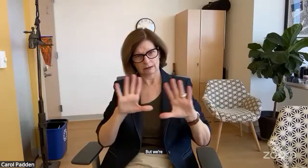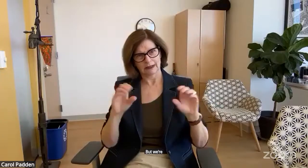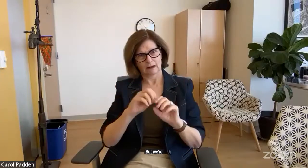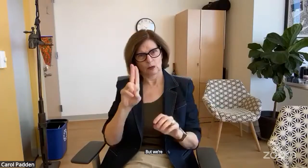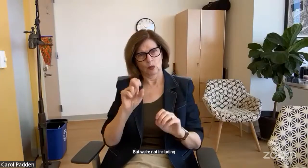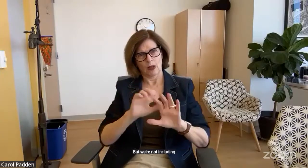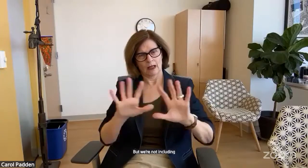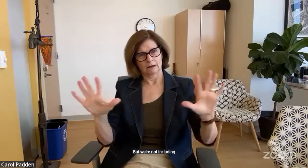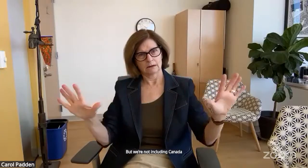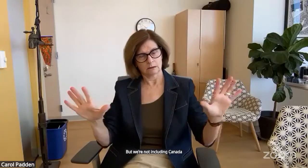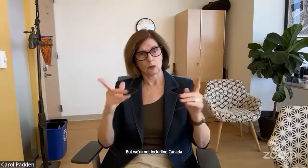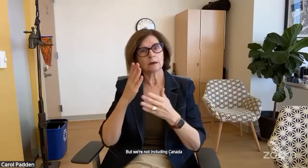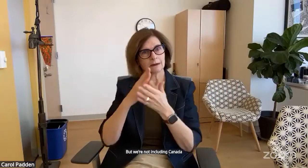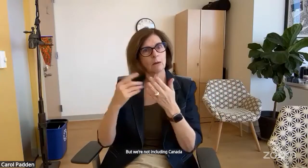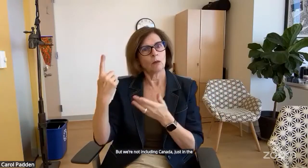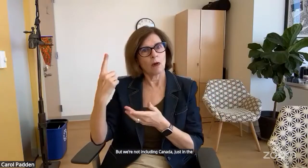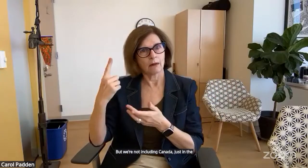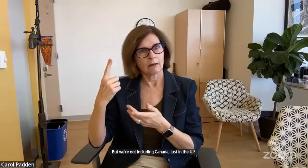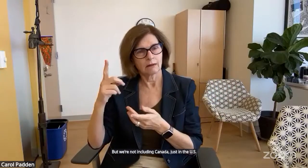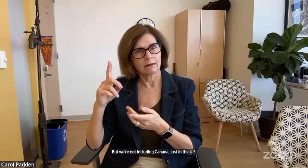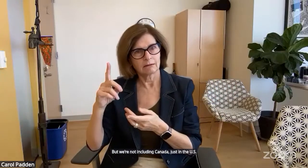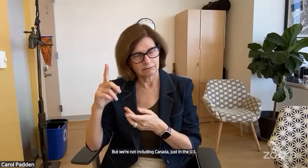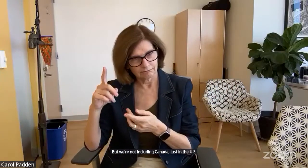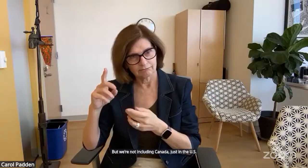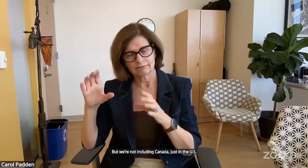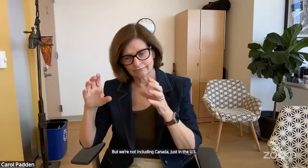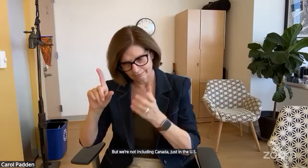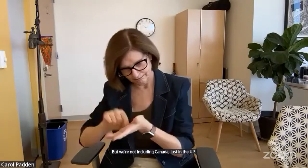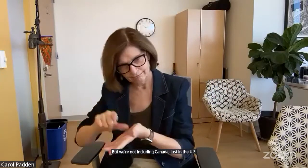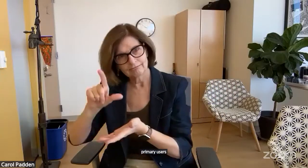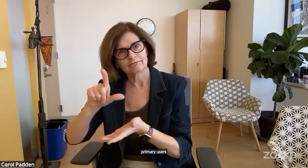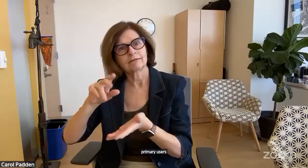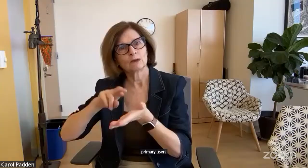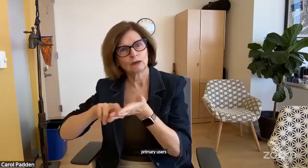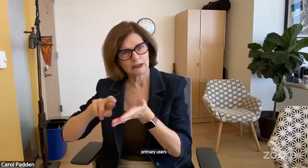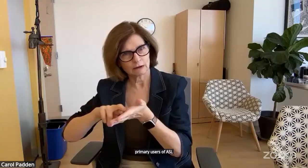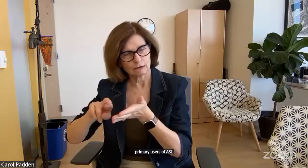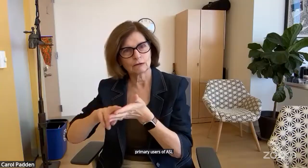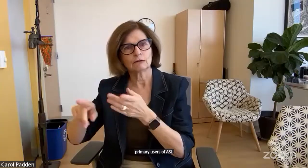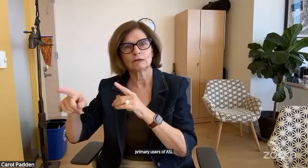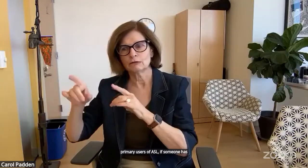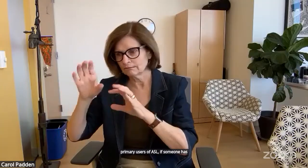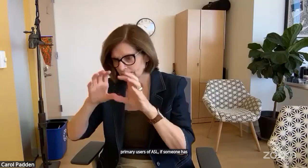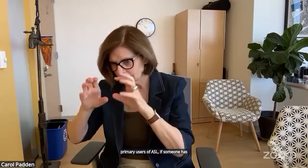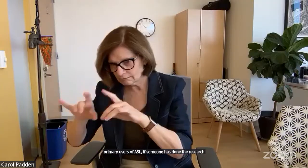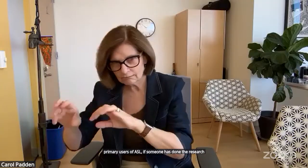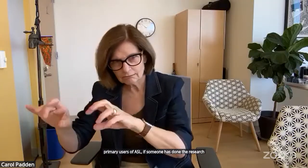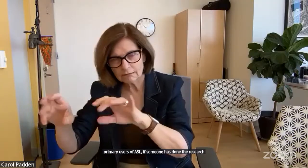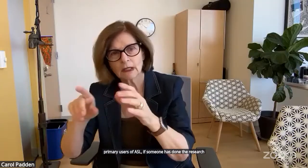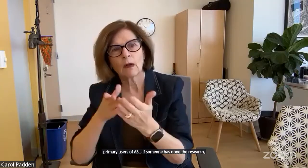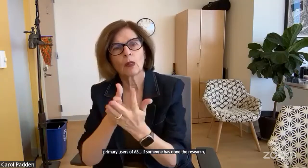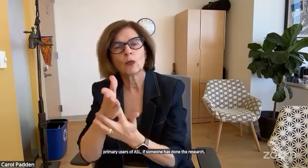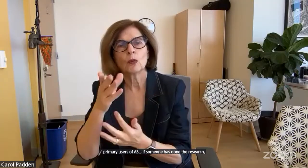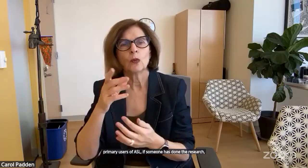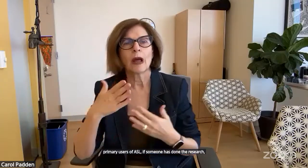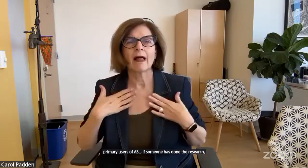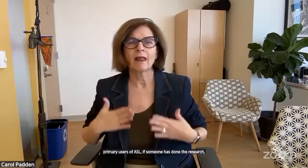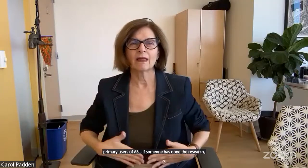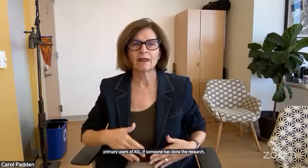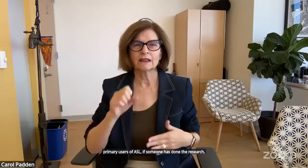including Canada, just in the US, primary users of ASL, if someone has done the research and the survey to